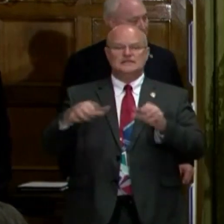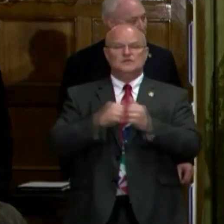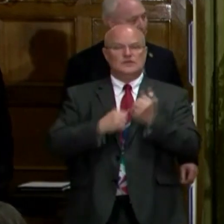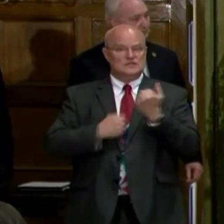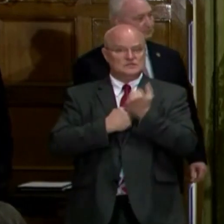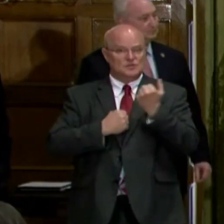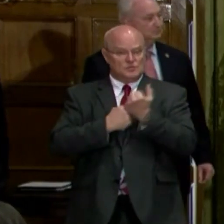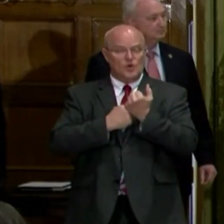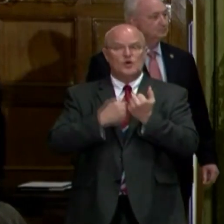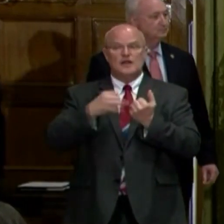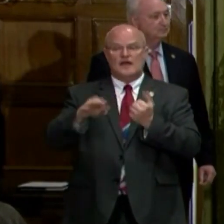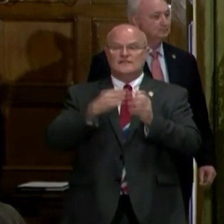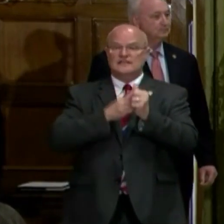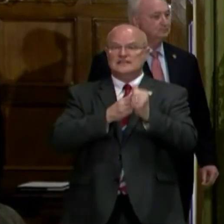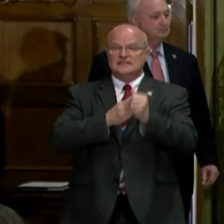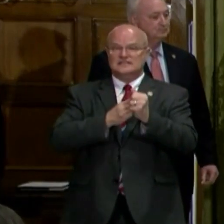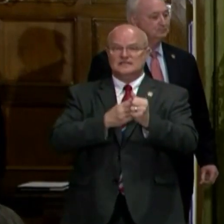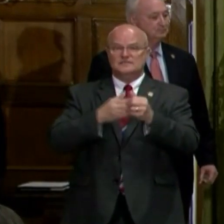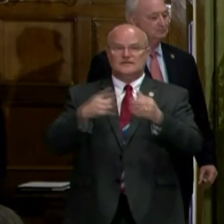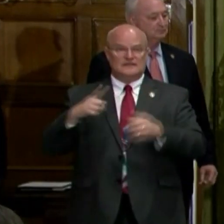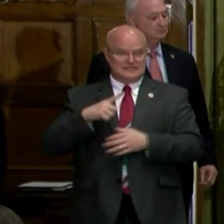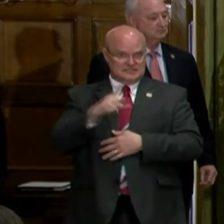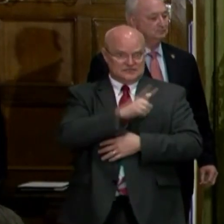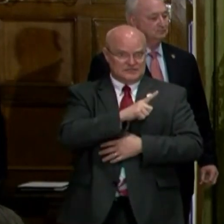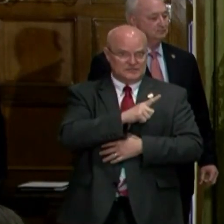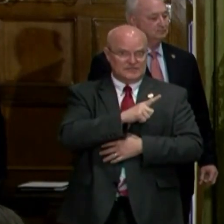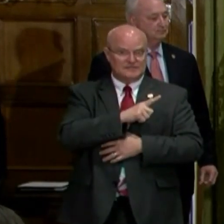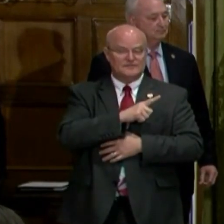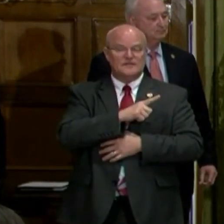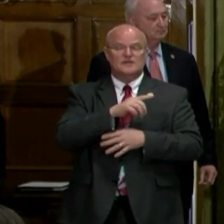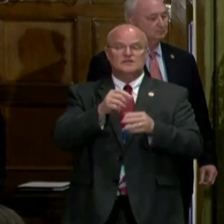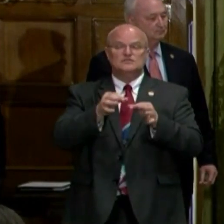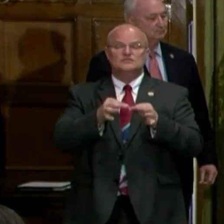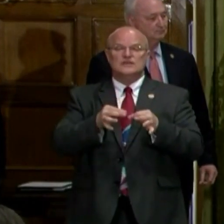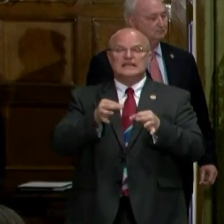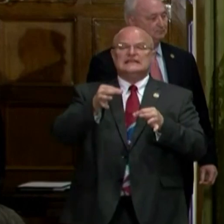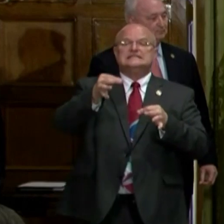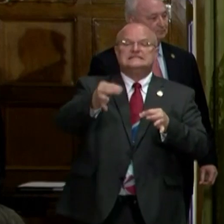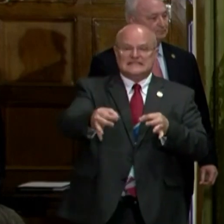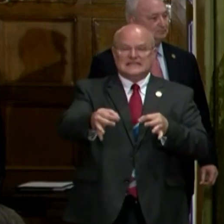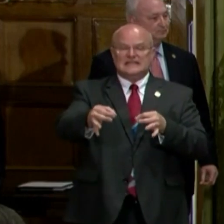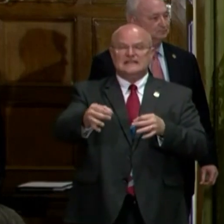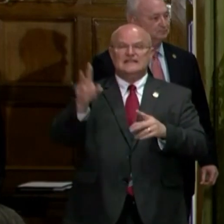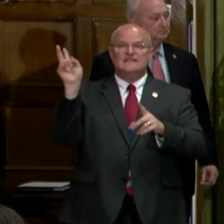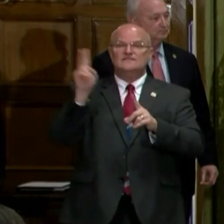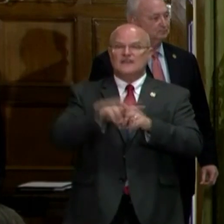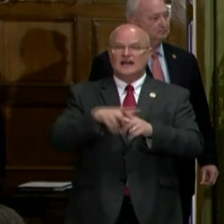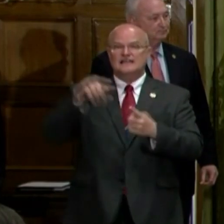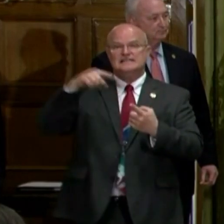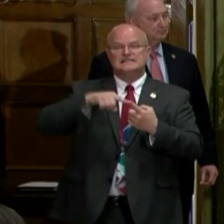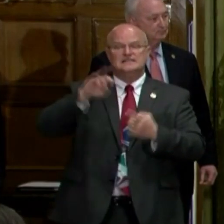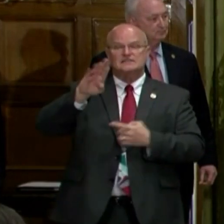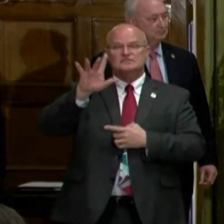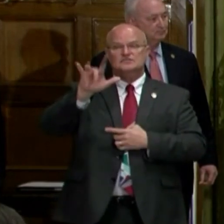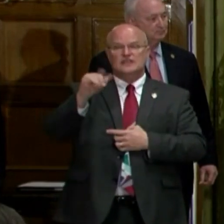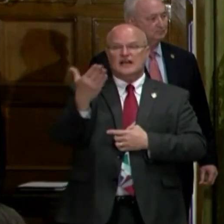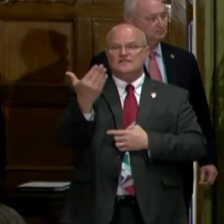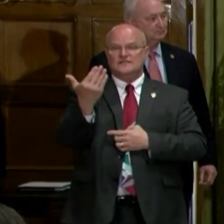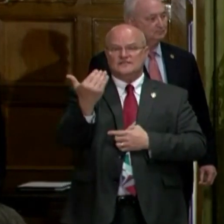the support of the leadership of the General Assembly, to extend the filing deadline until July 15th